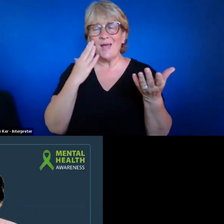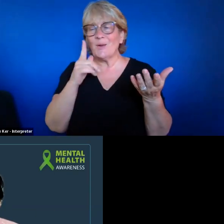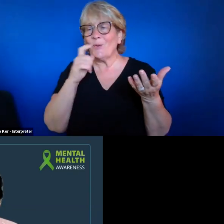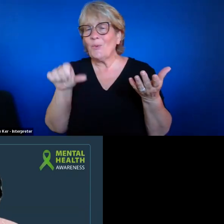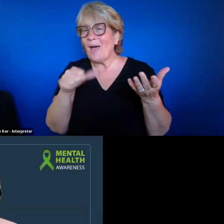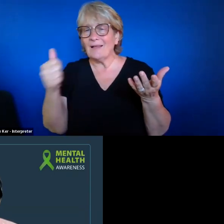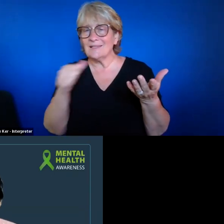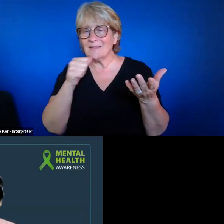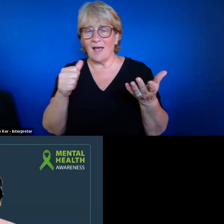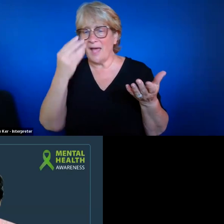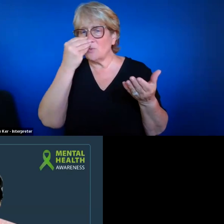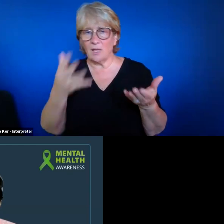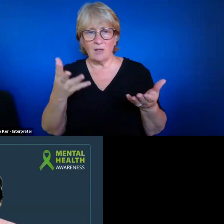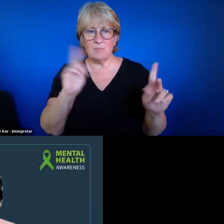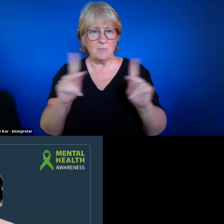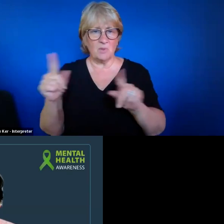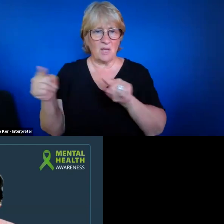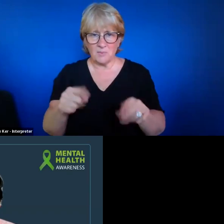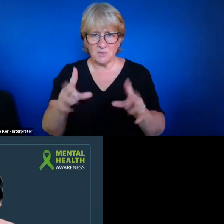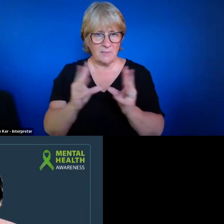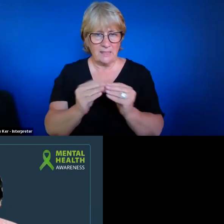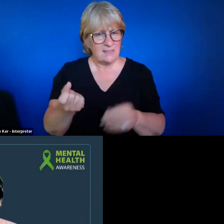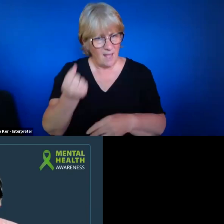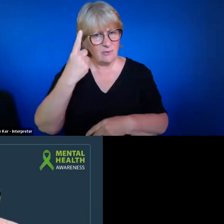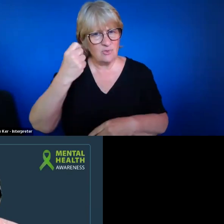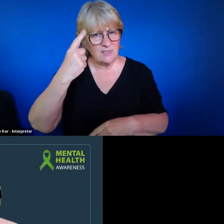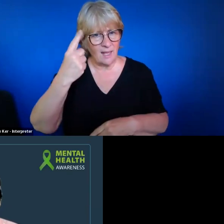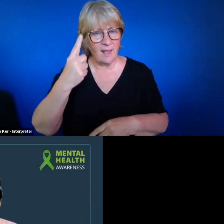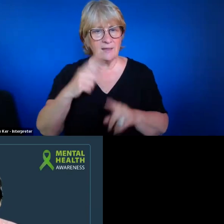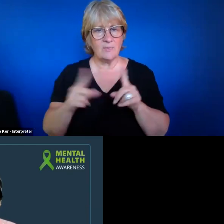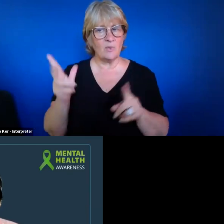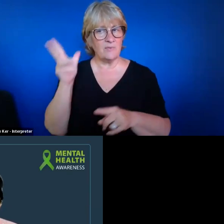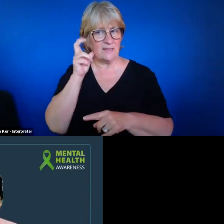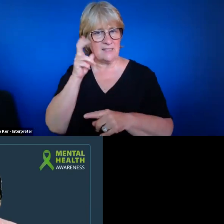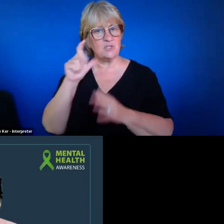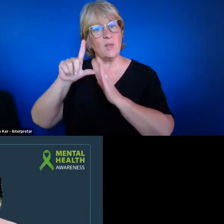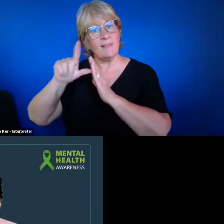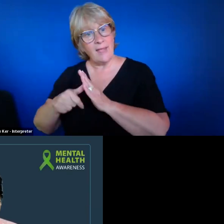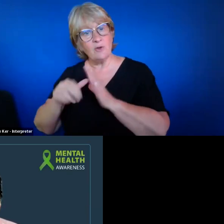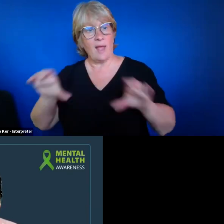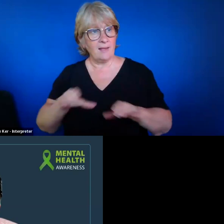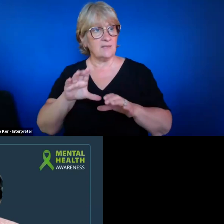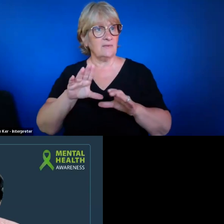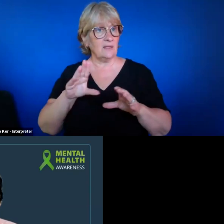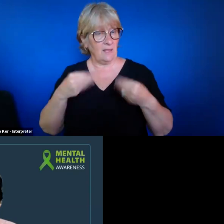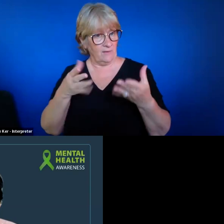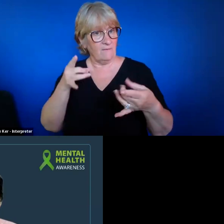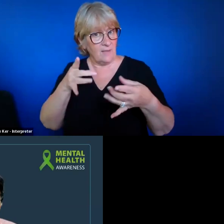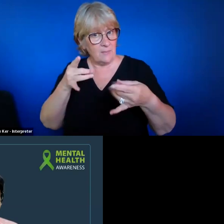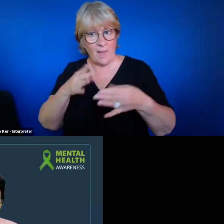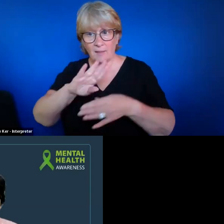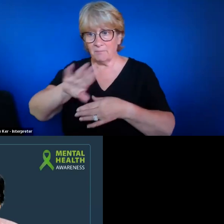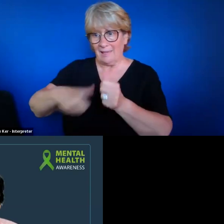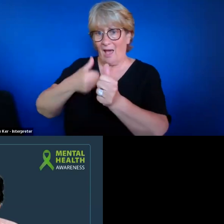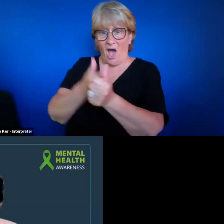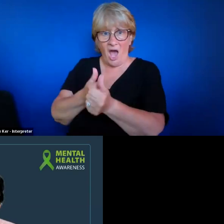not, and I don't care if people come to the meetings, I totally understand. But if you're listening to it later and actively giving feedback, even behind the scenes,